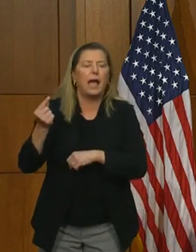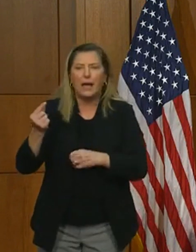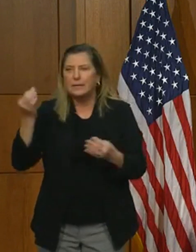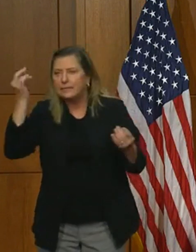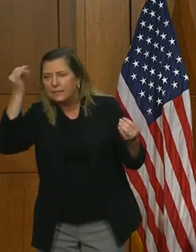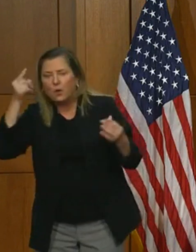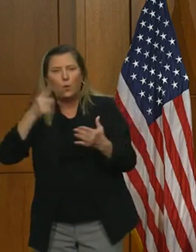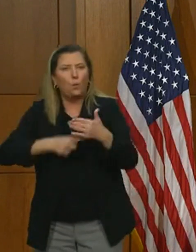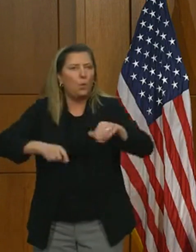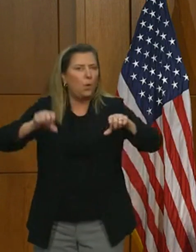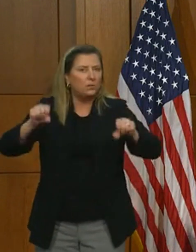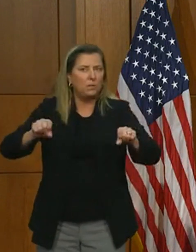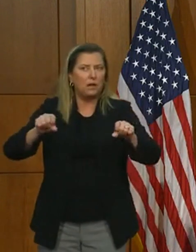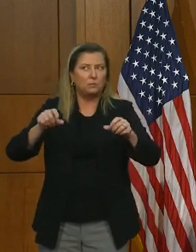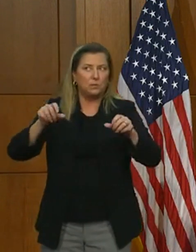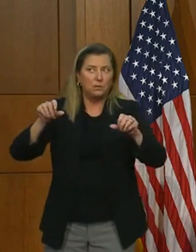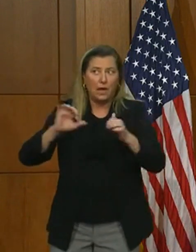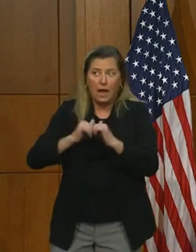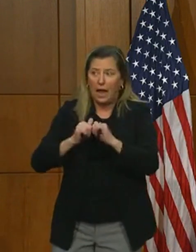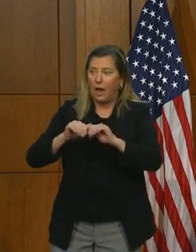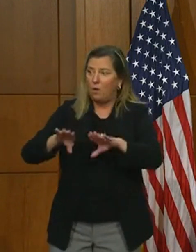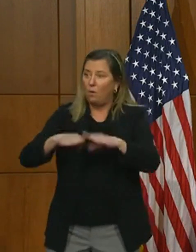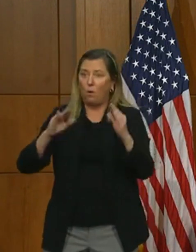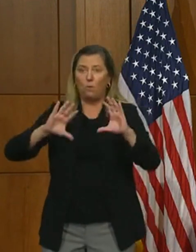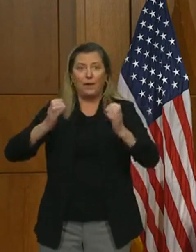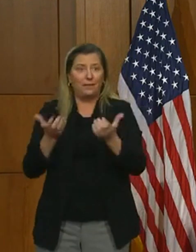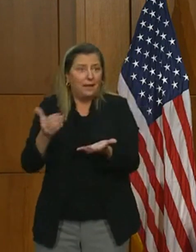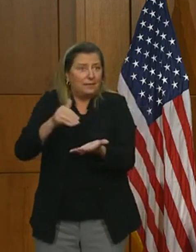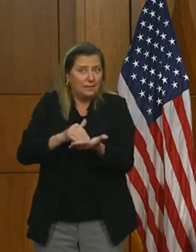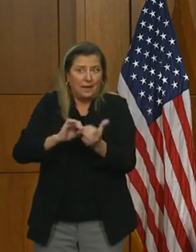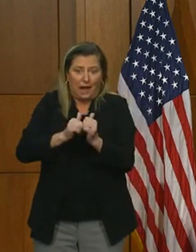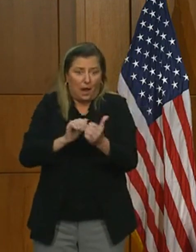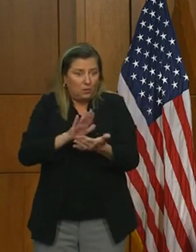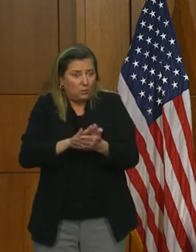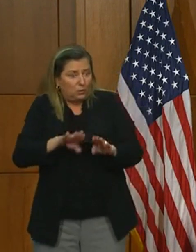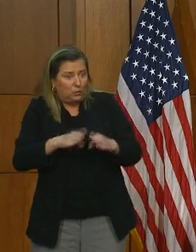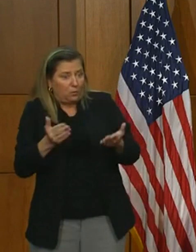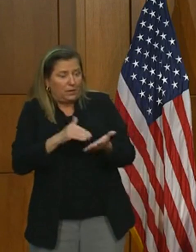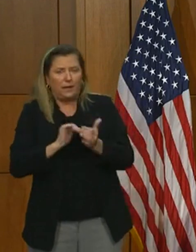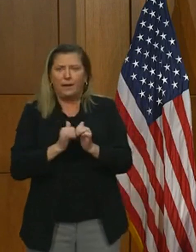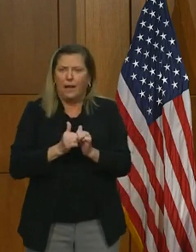what will be possible in terms of opening classes and schools.